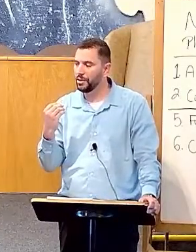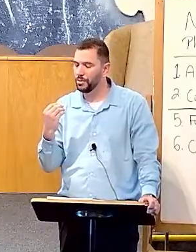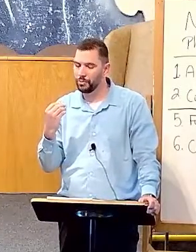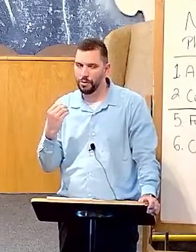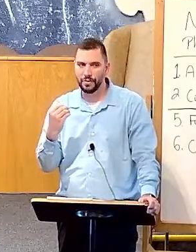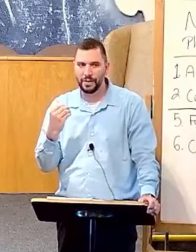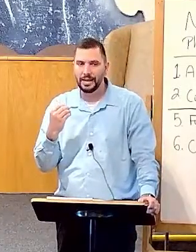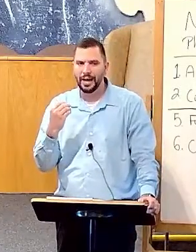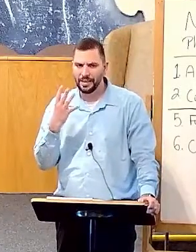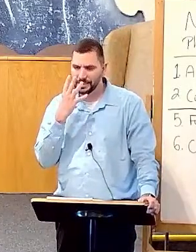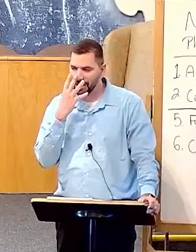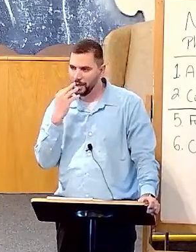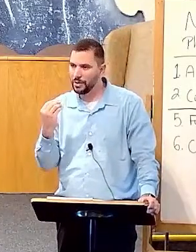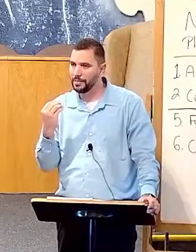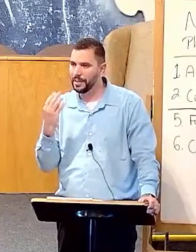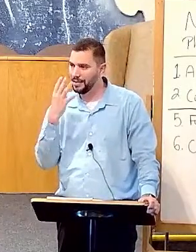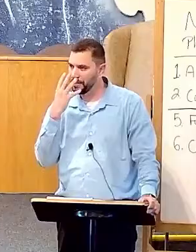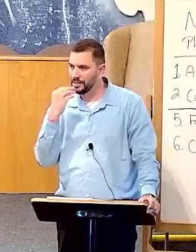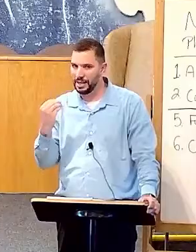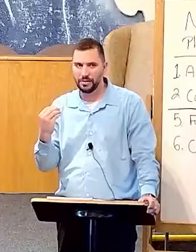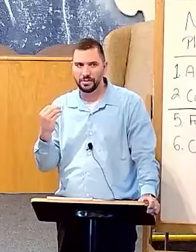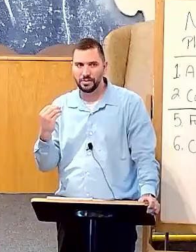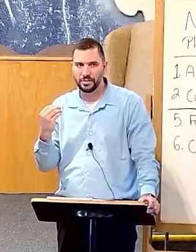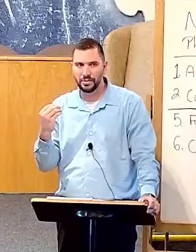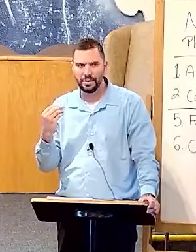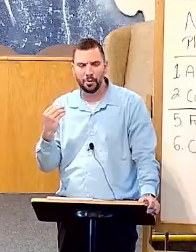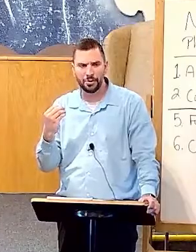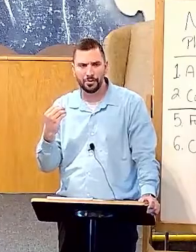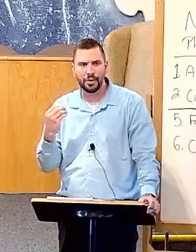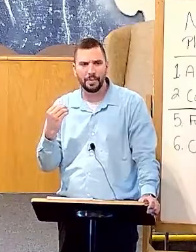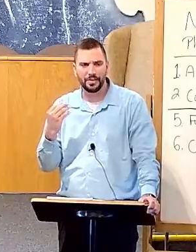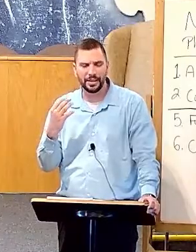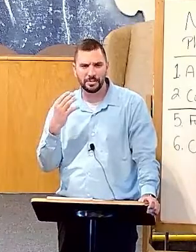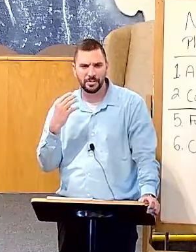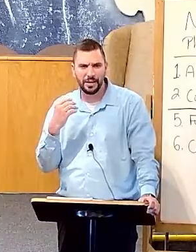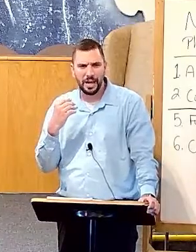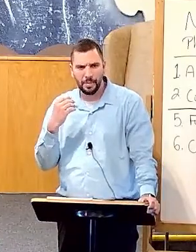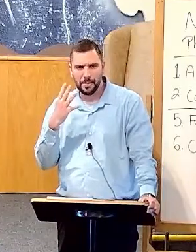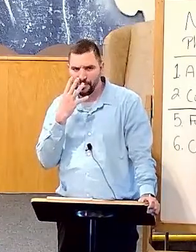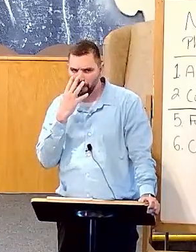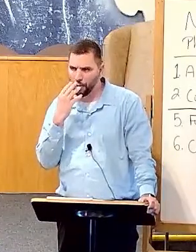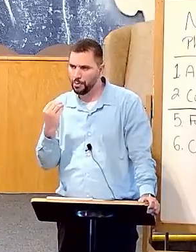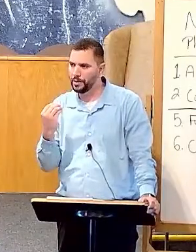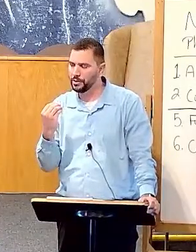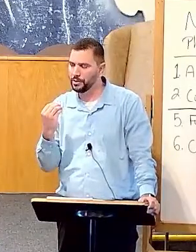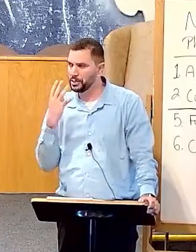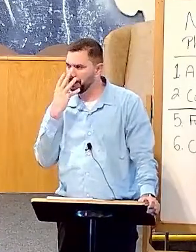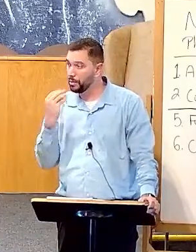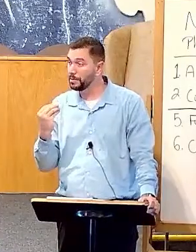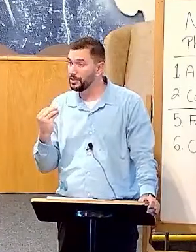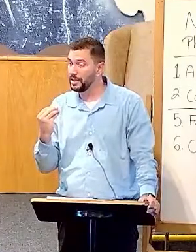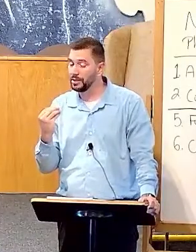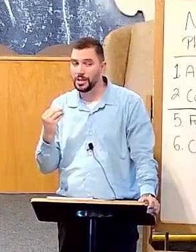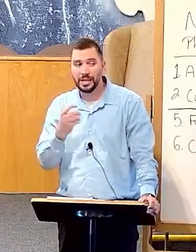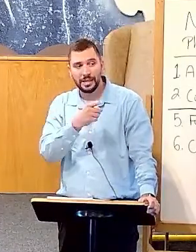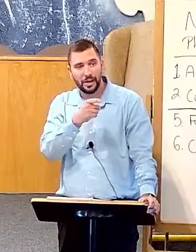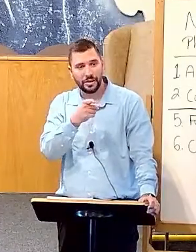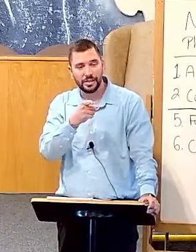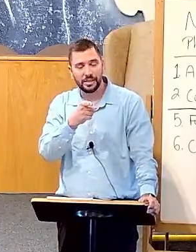wolf. I think it's coyote, but they have the snout. They both, right. I think it might be for both, but you actually form the snout. Now, I did hear